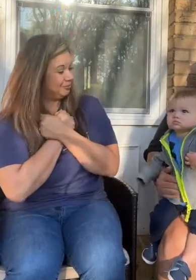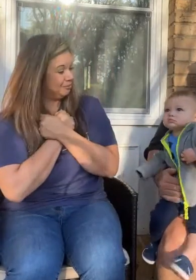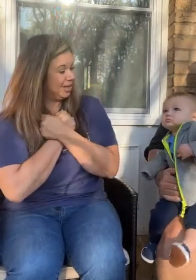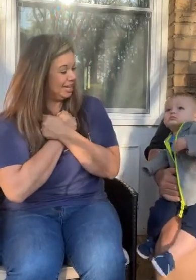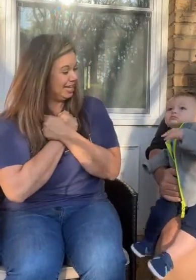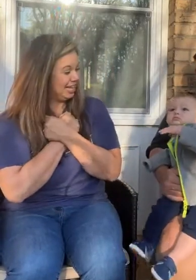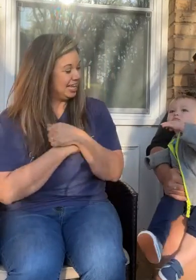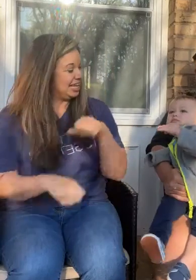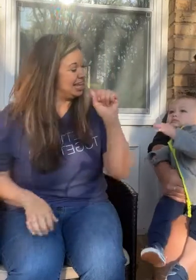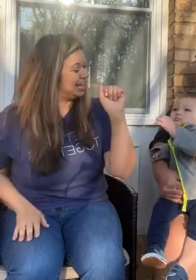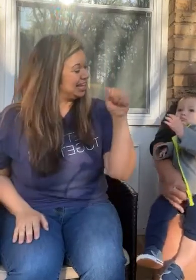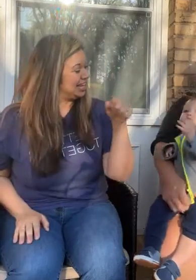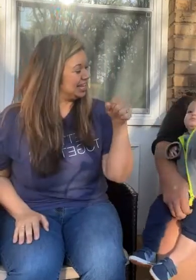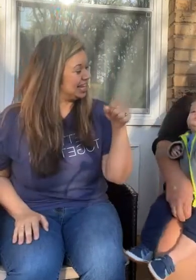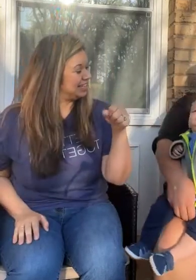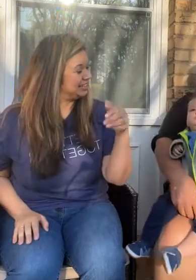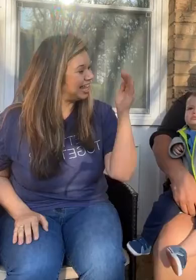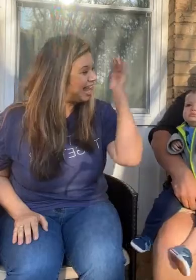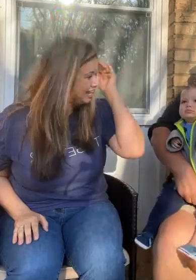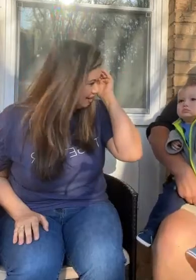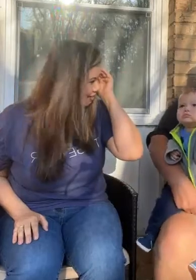me. Yes, I know.